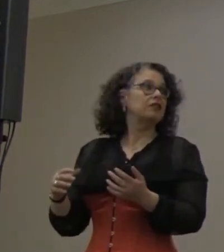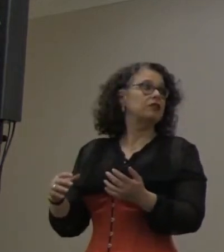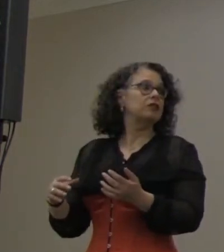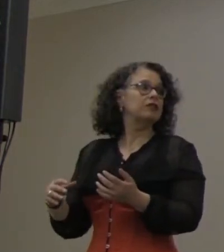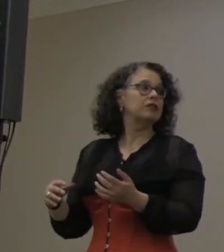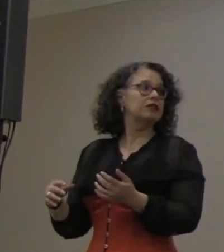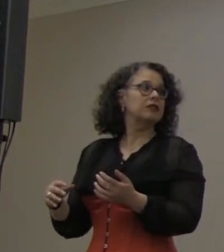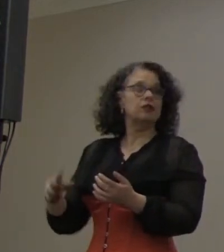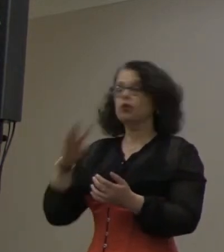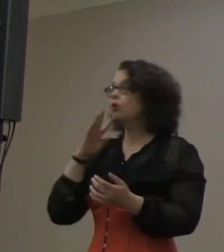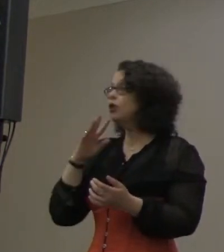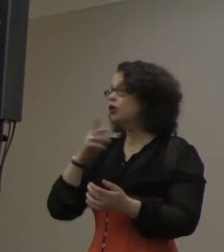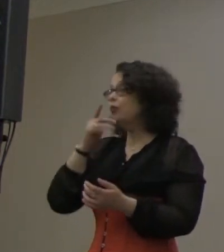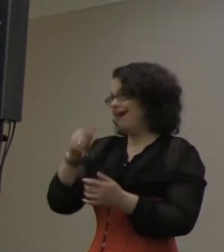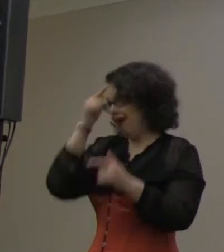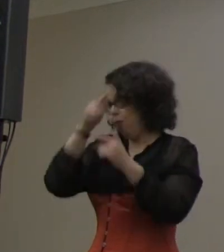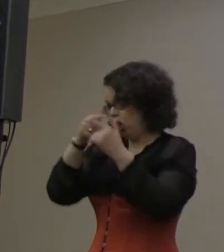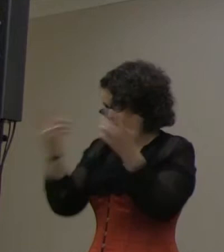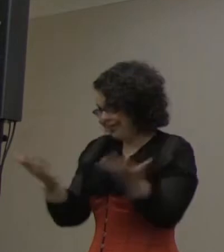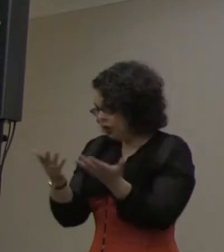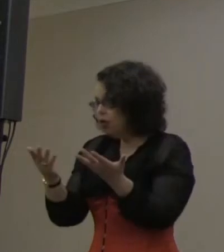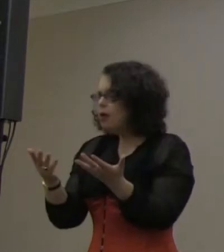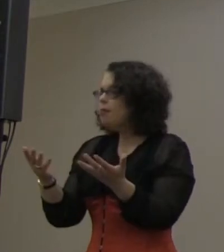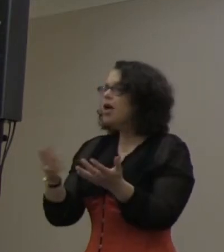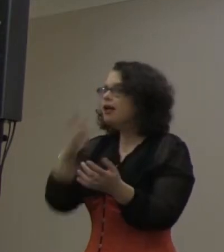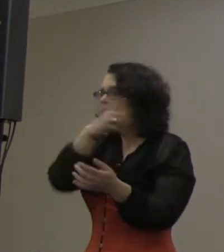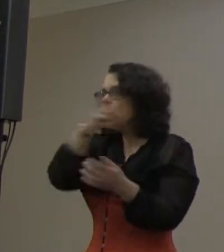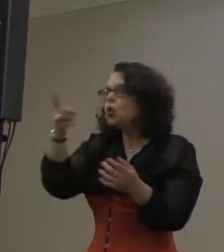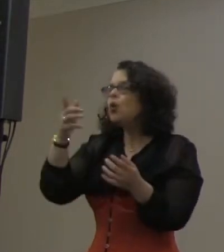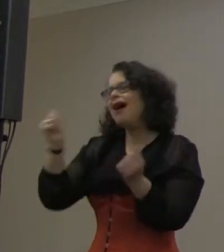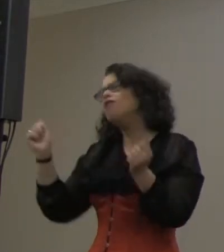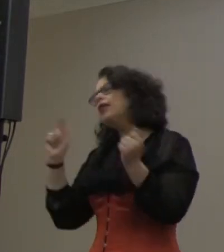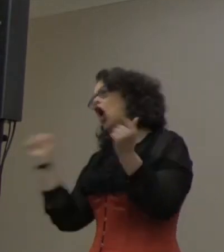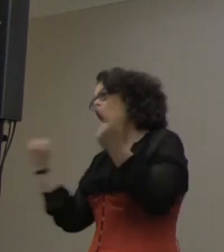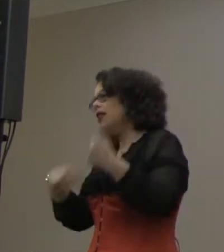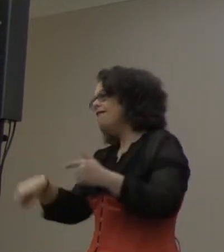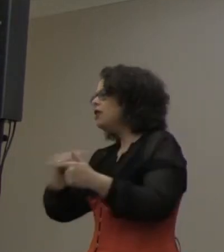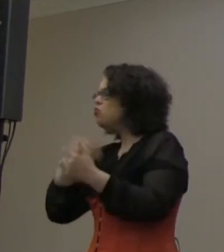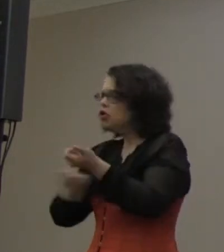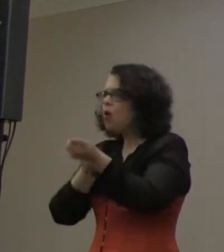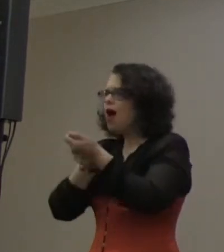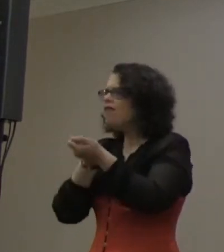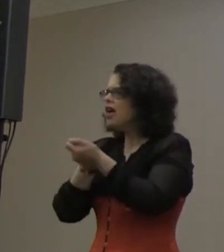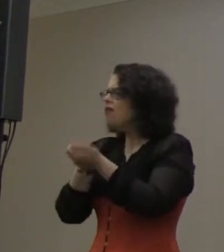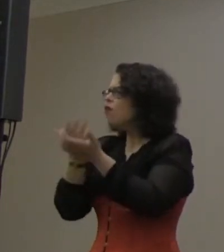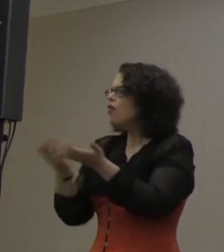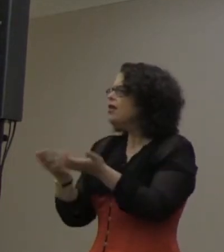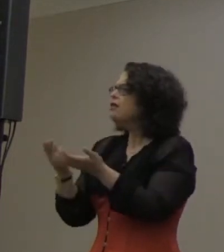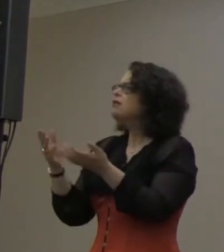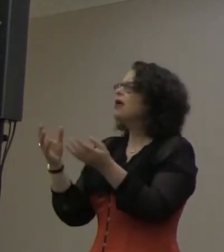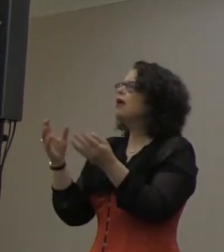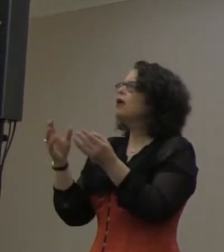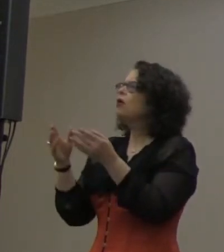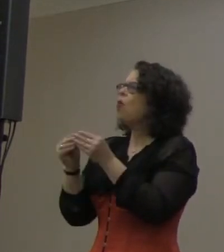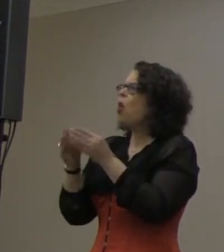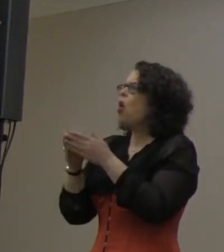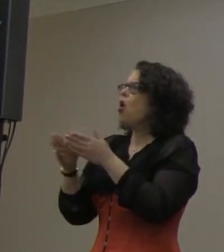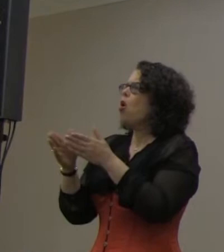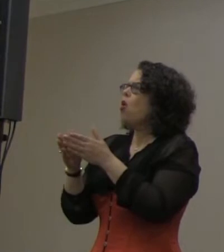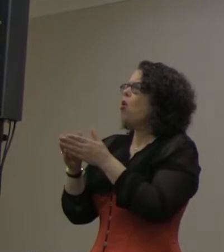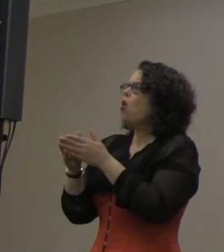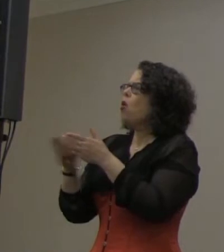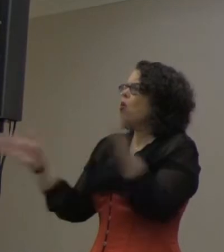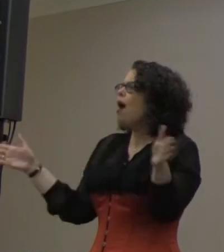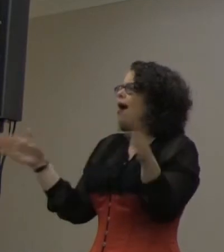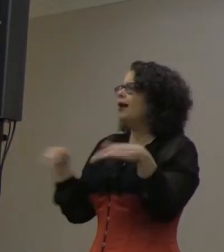my gay brothers, but all of us, if you want to advocate for things like wider accessibility